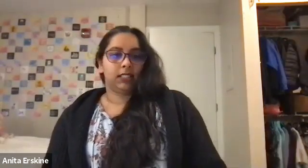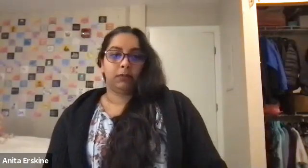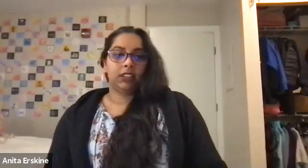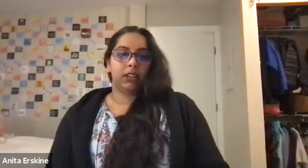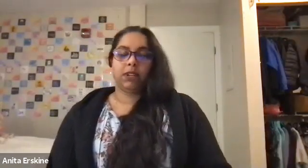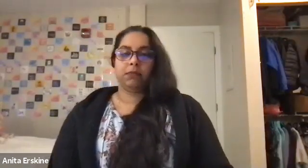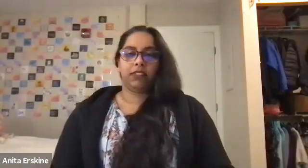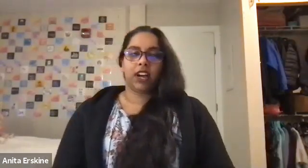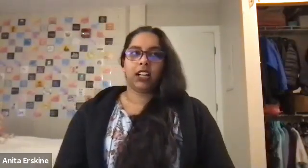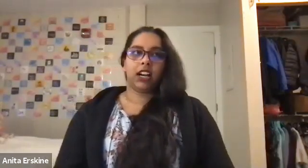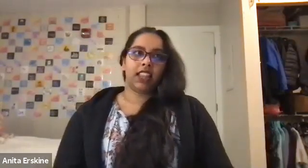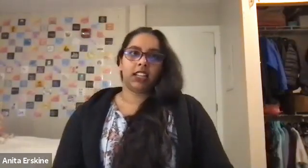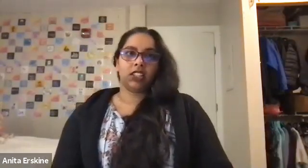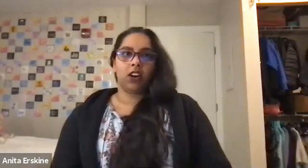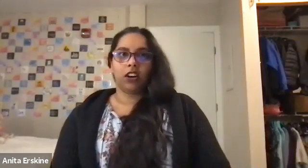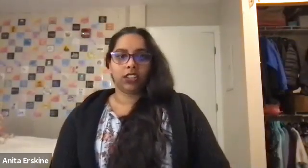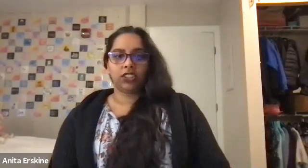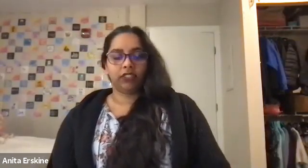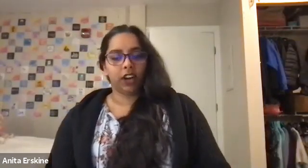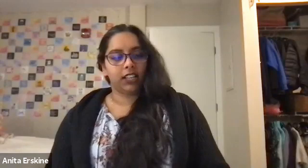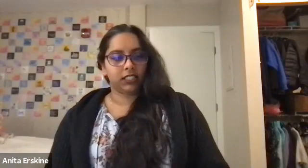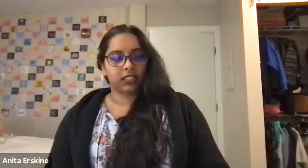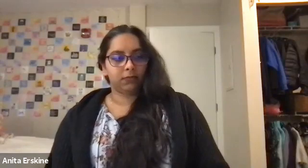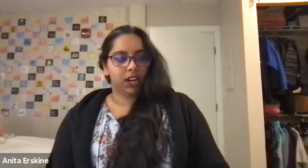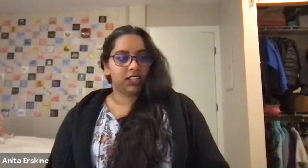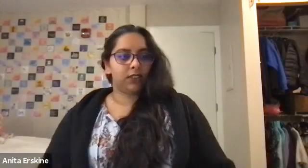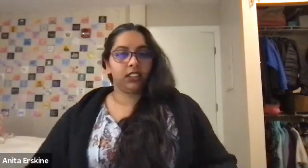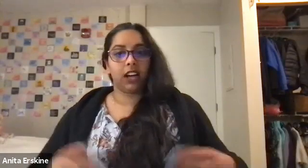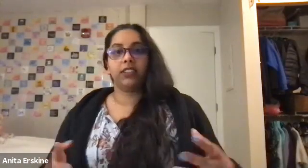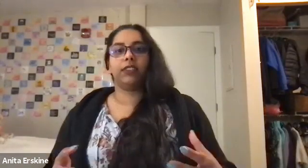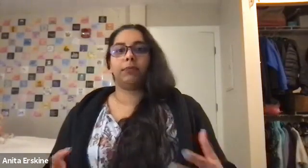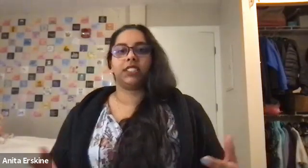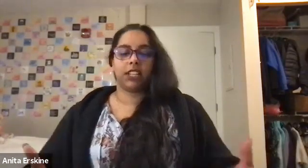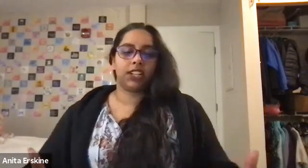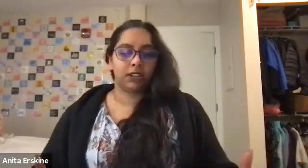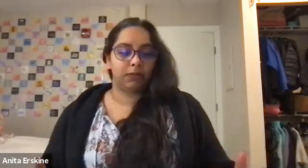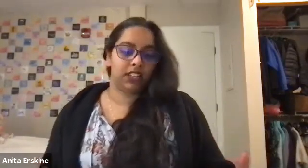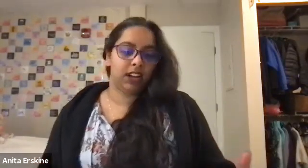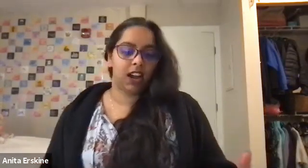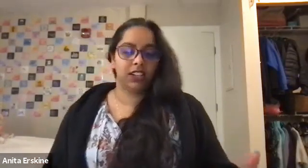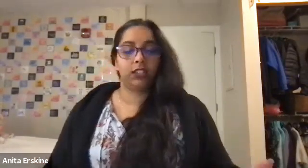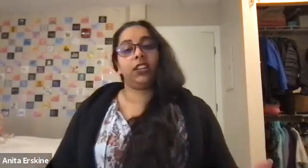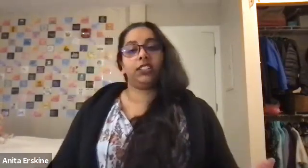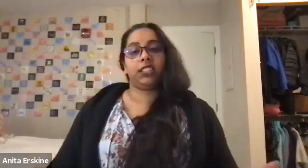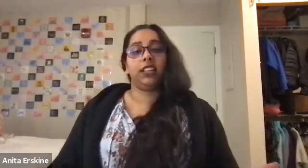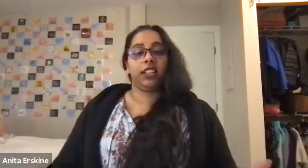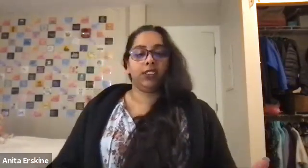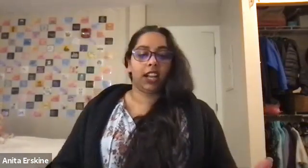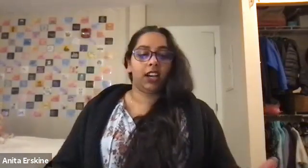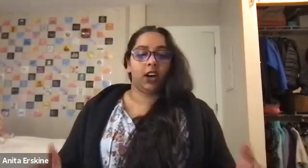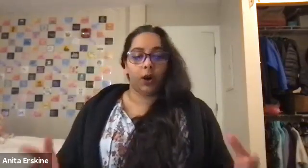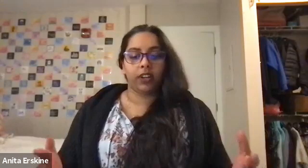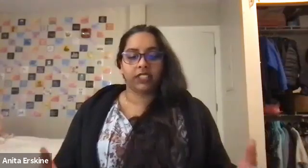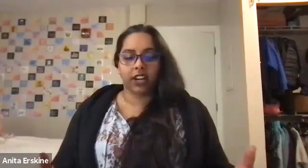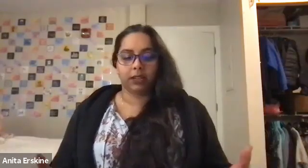And disability, people of color, I think it's all useful. As much as I would love the representation to be there, I do understand that you